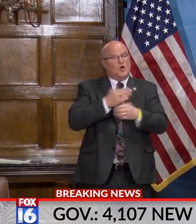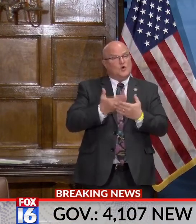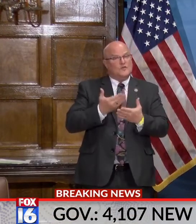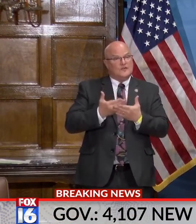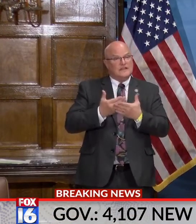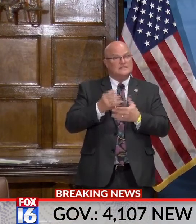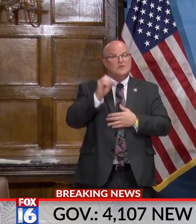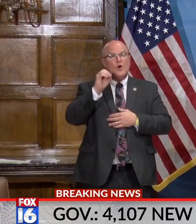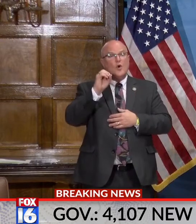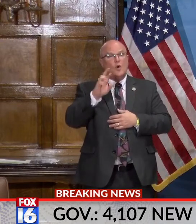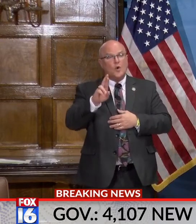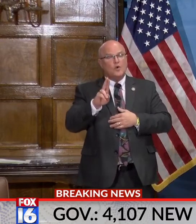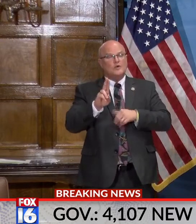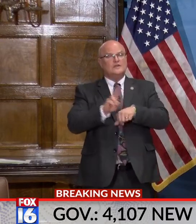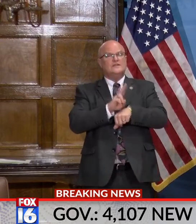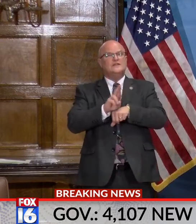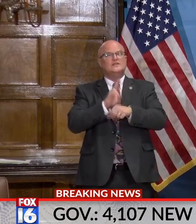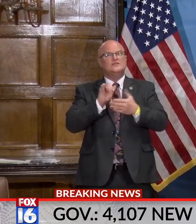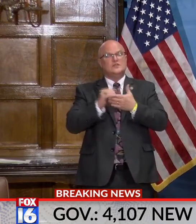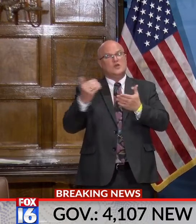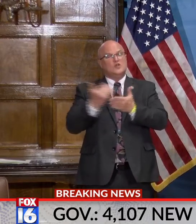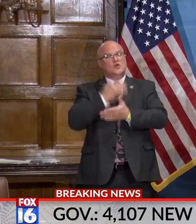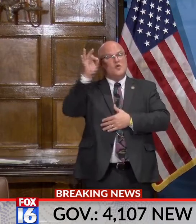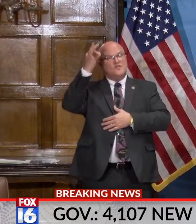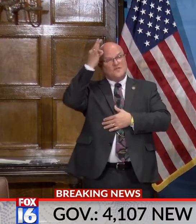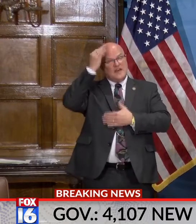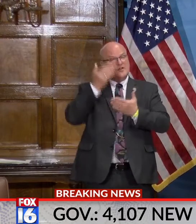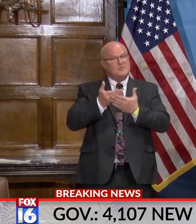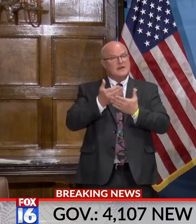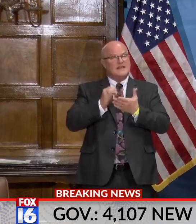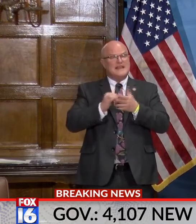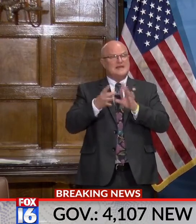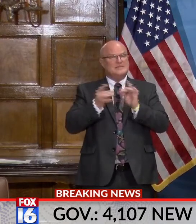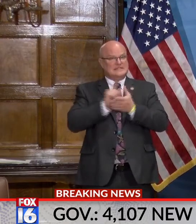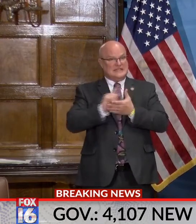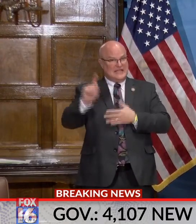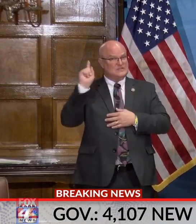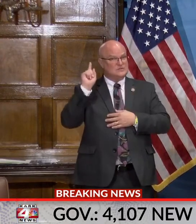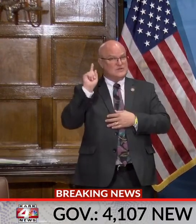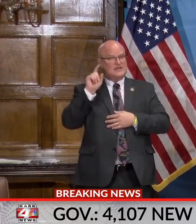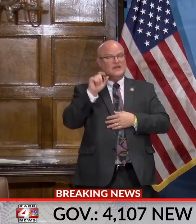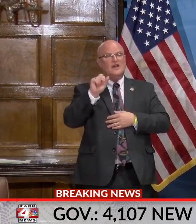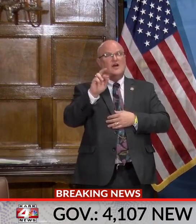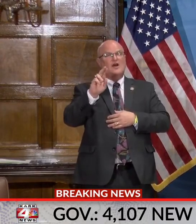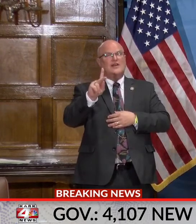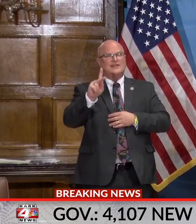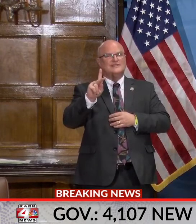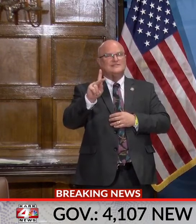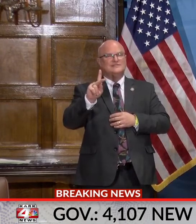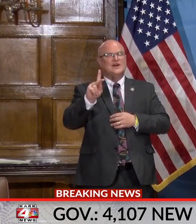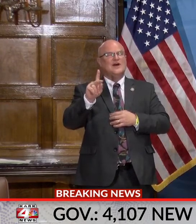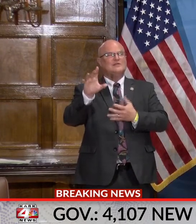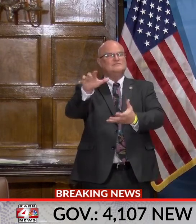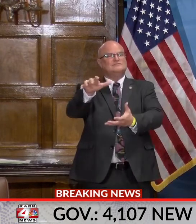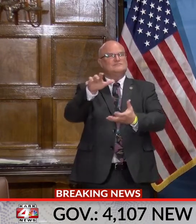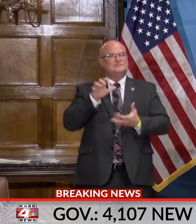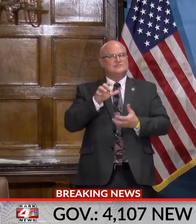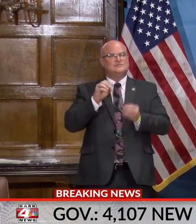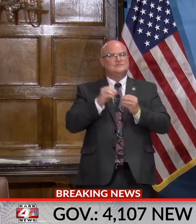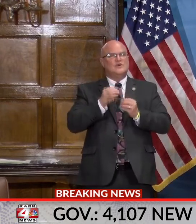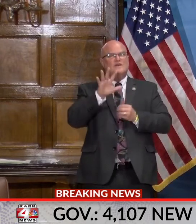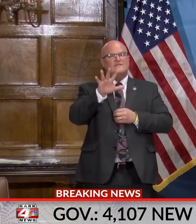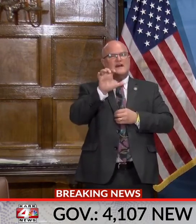or they can use the new federal funds that I mentioned last week. Arkansas is subject to receive over